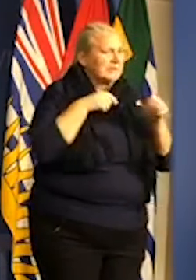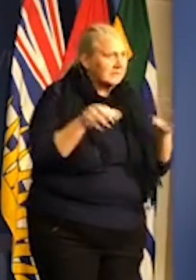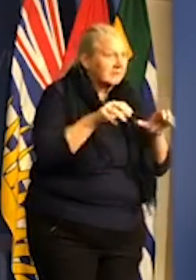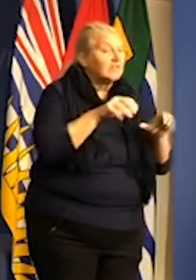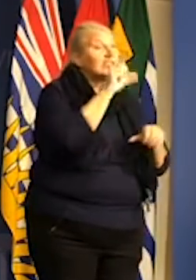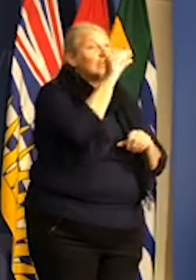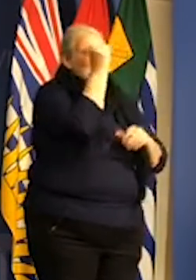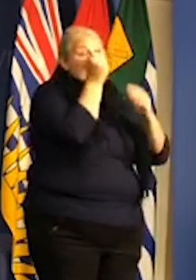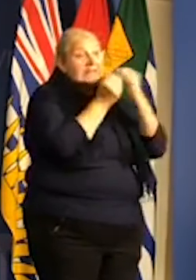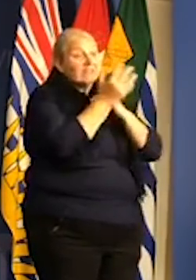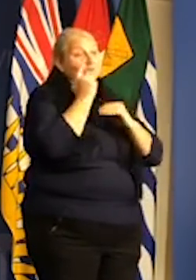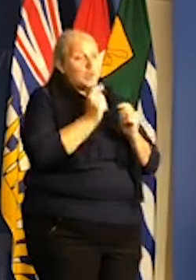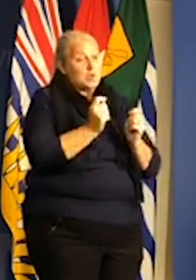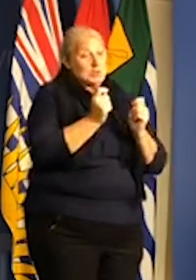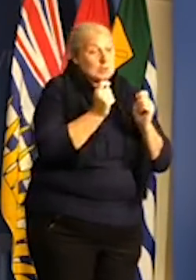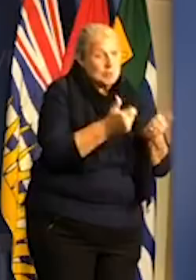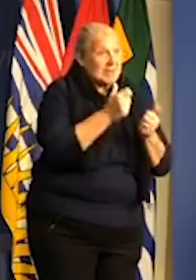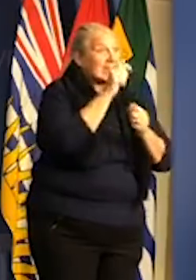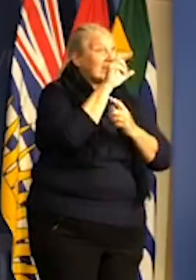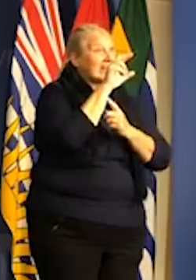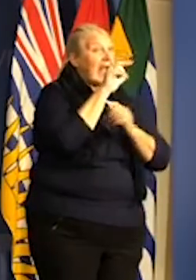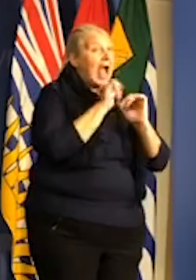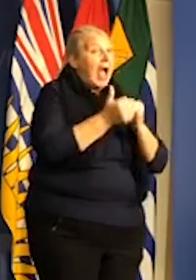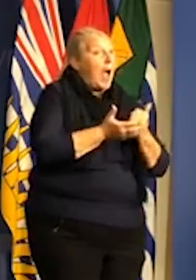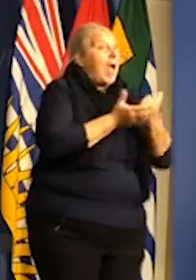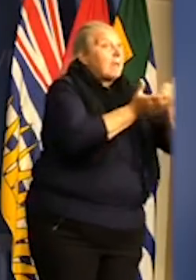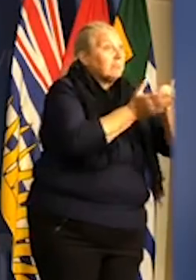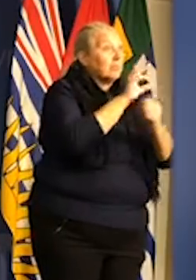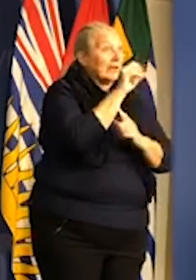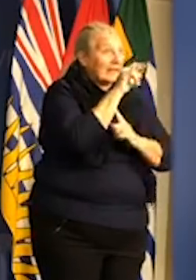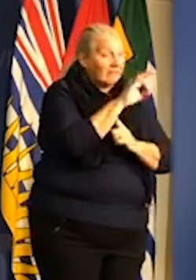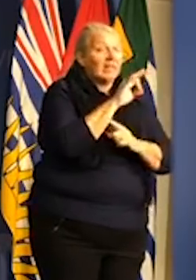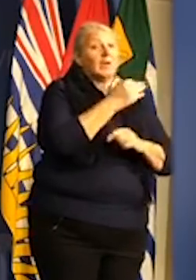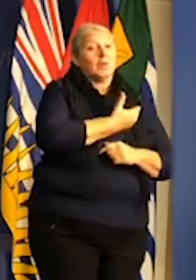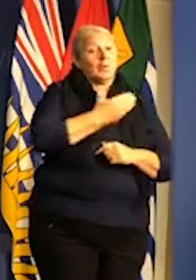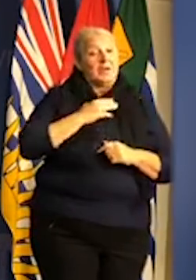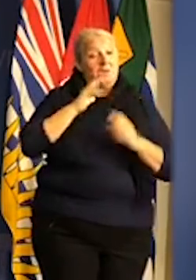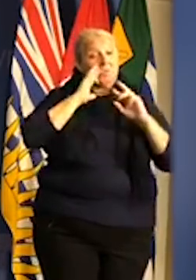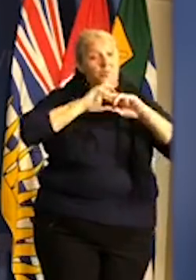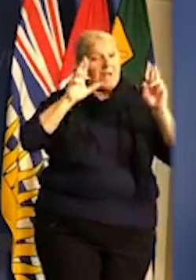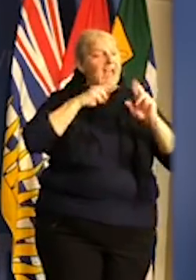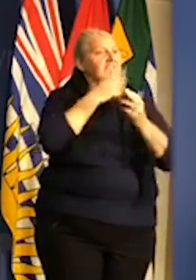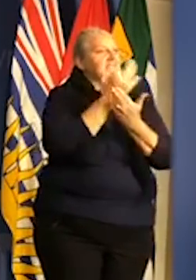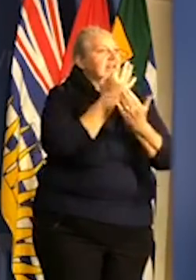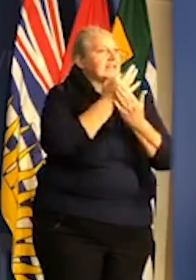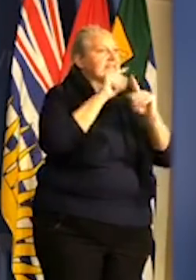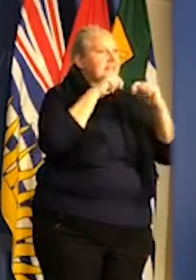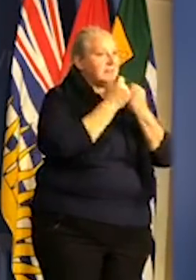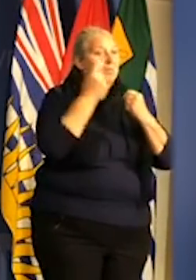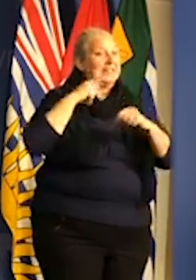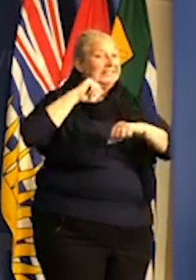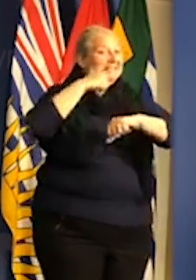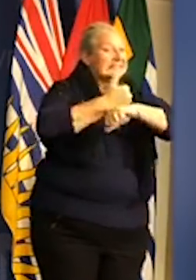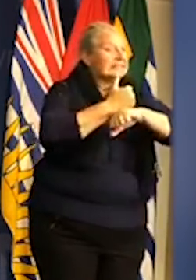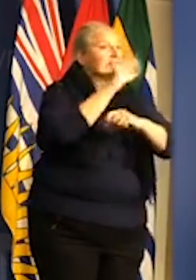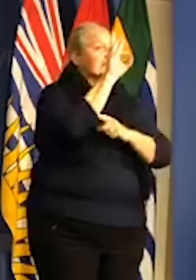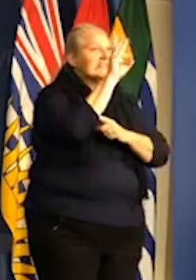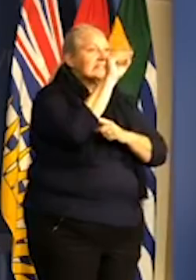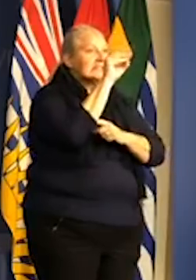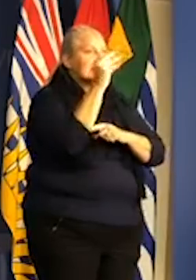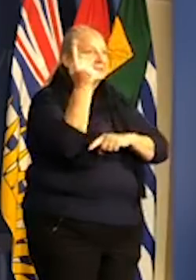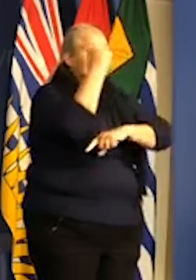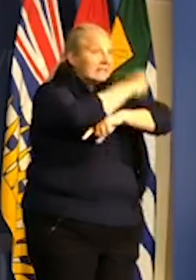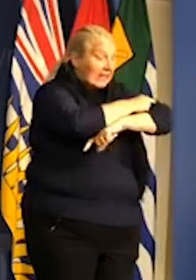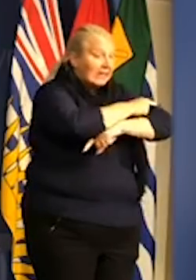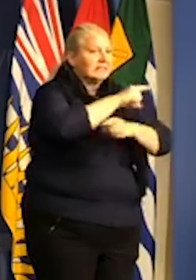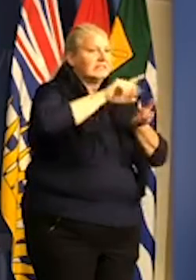immediate relief measure, Council and I are directing our finance team to implement a 60-day grace period for